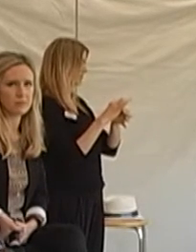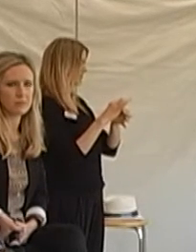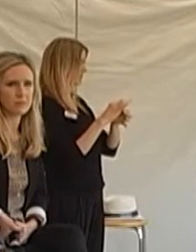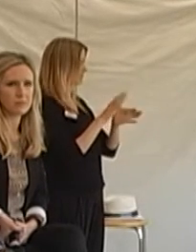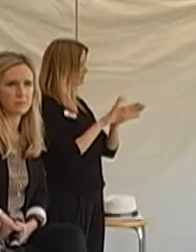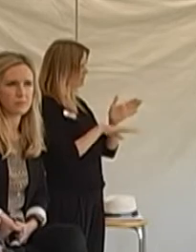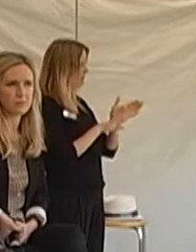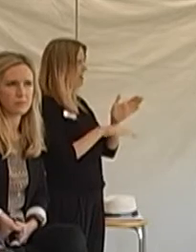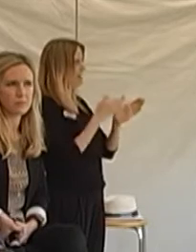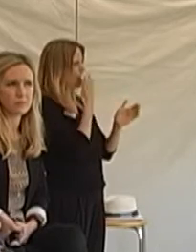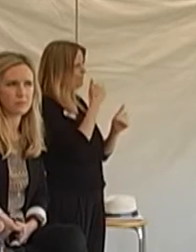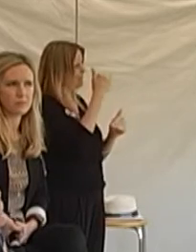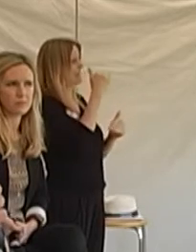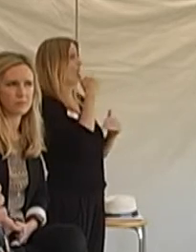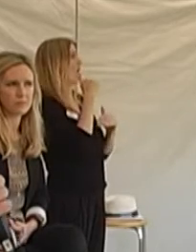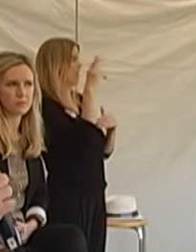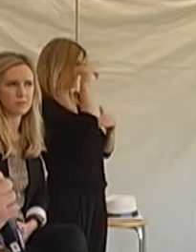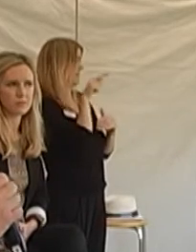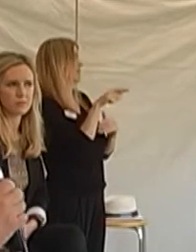typical Nordic, I would say.